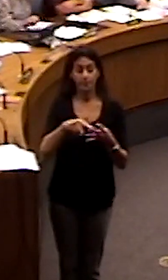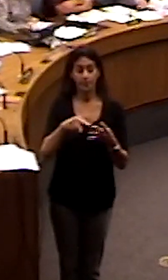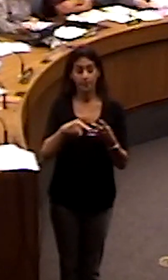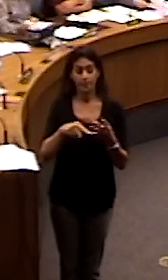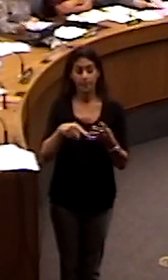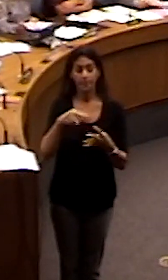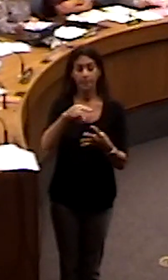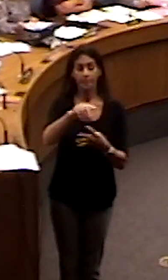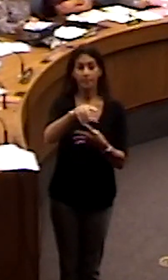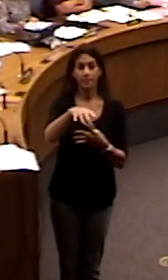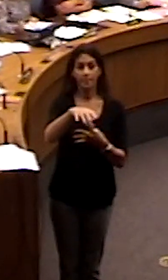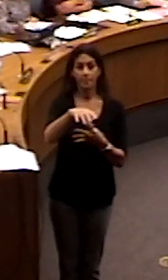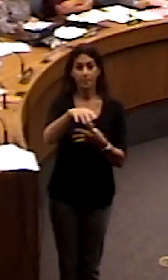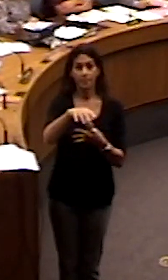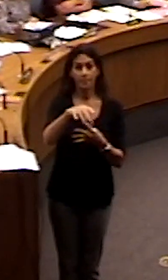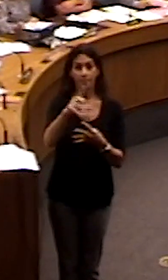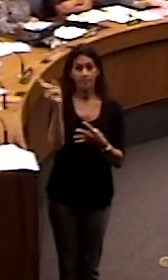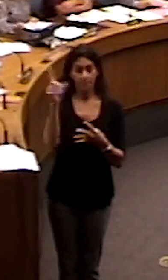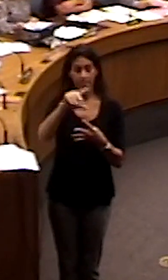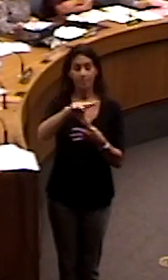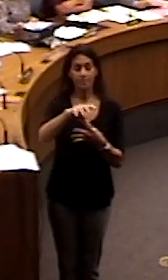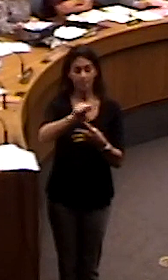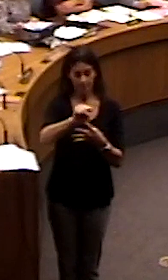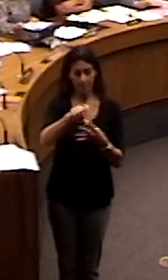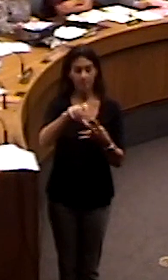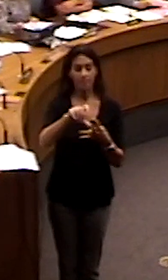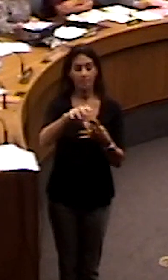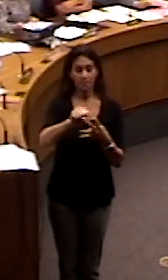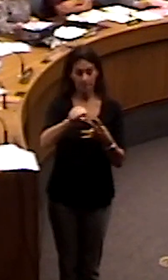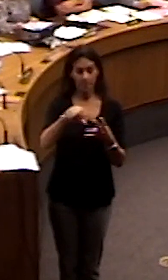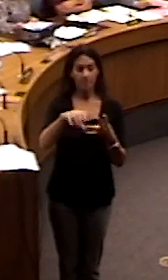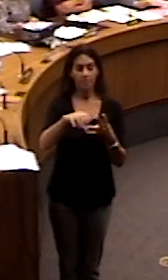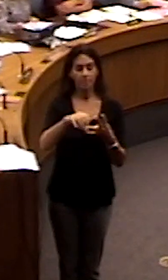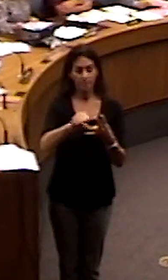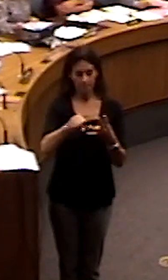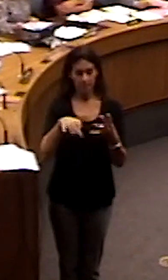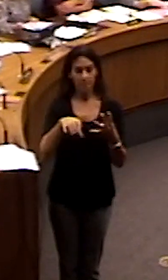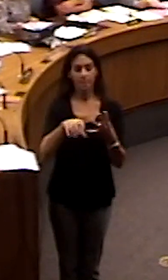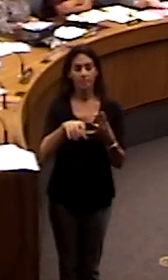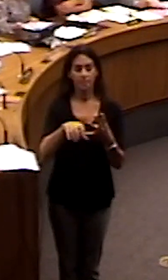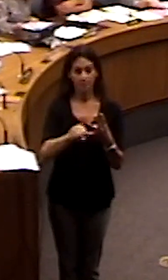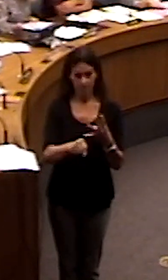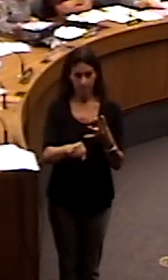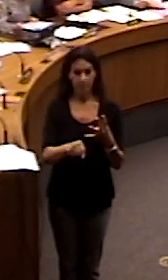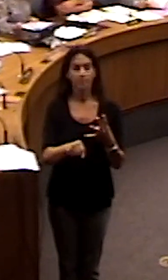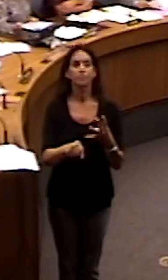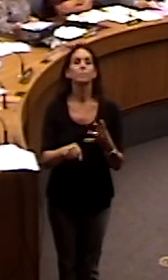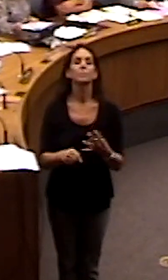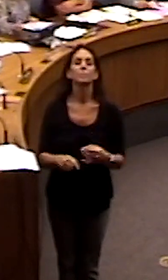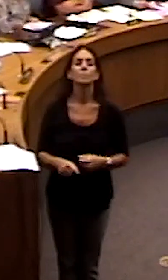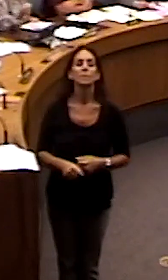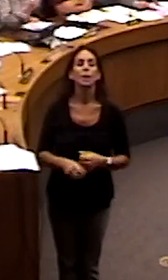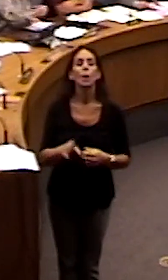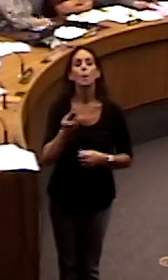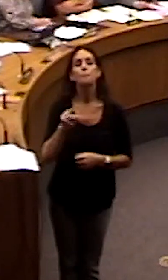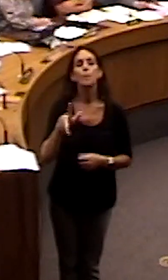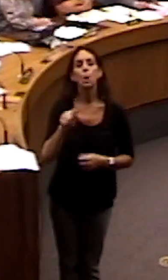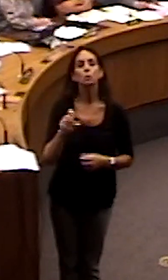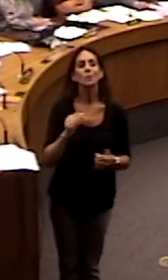I'll second it. Thank you. Roll call. Cafaro. Yes. Ellis. Yes. Hodson. Yes. O'Donohue. Yes. Farmer. Yes.